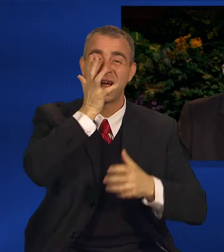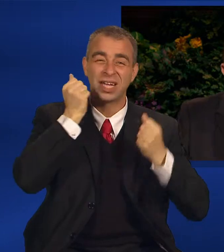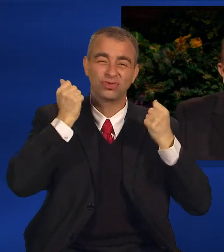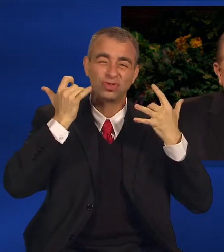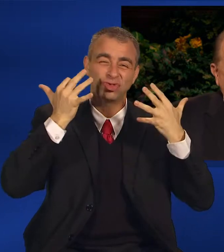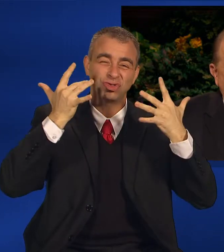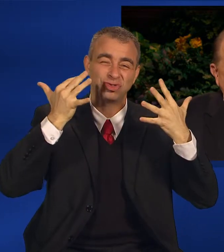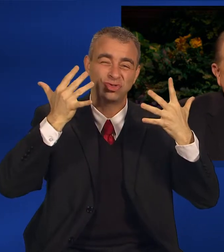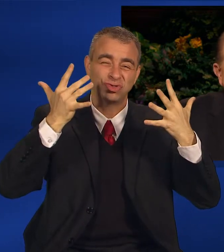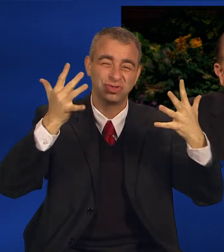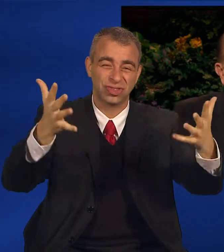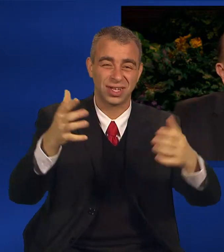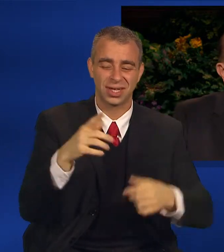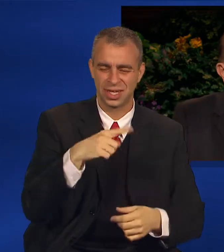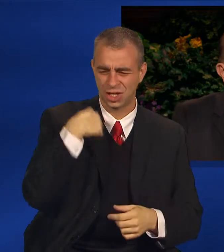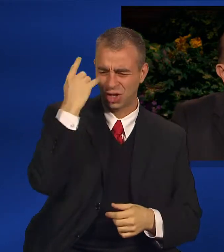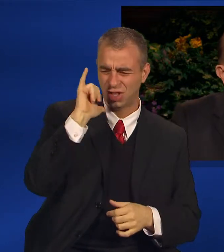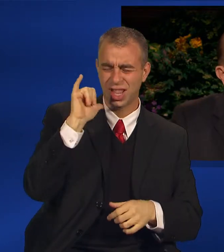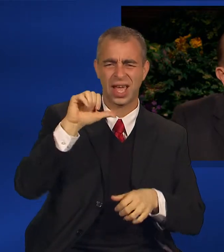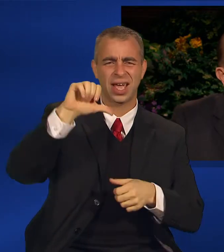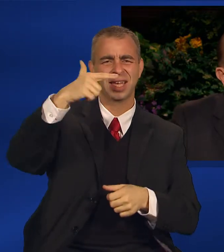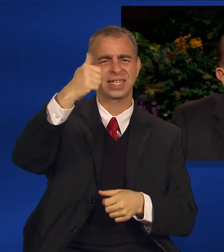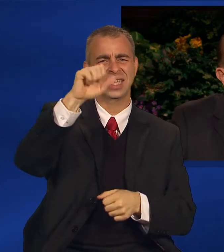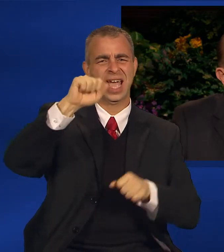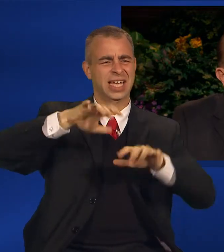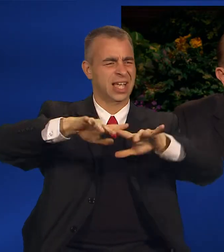It ignited as though it had been drenched in gasoline.